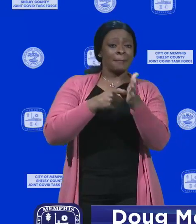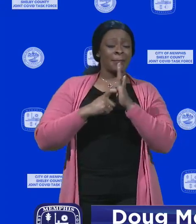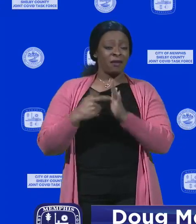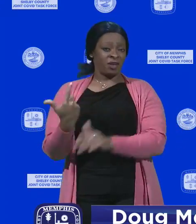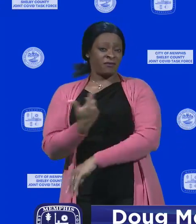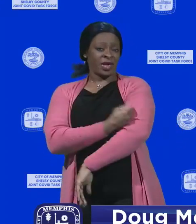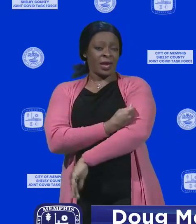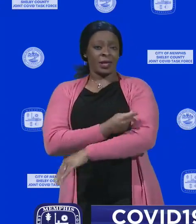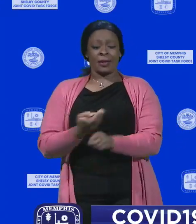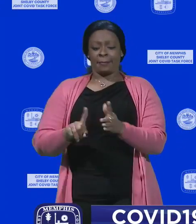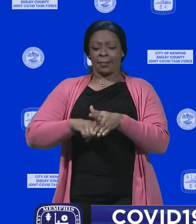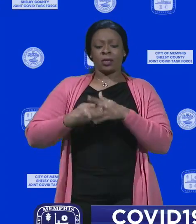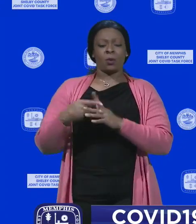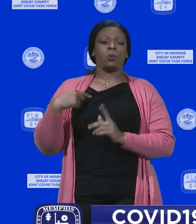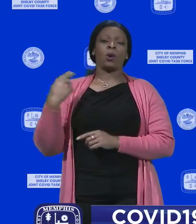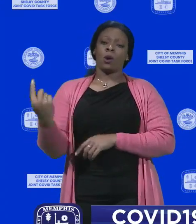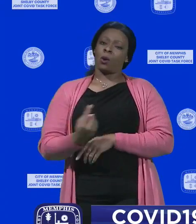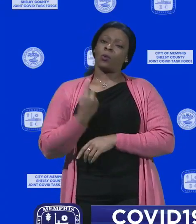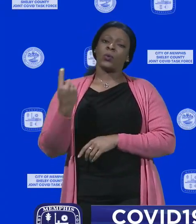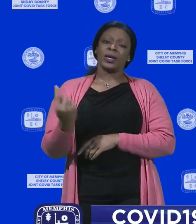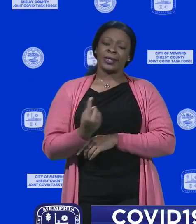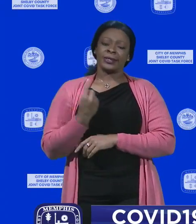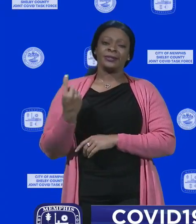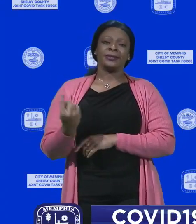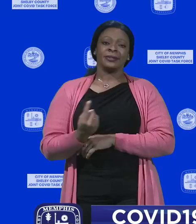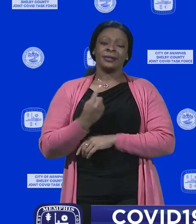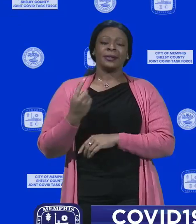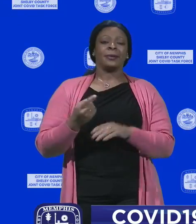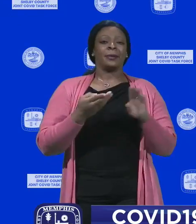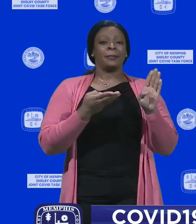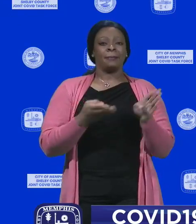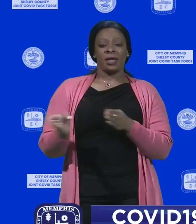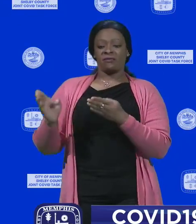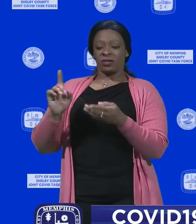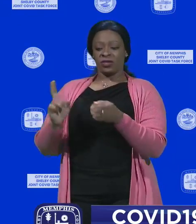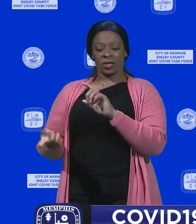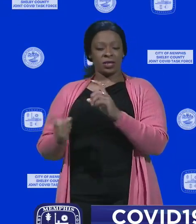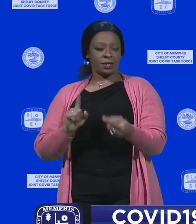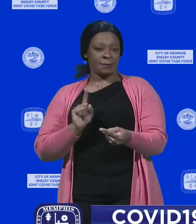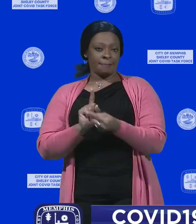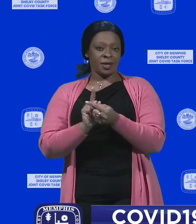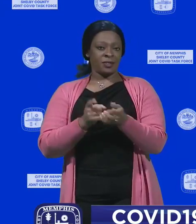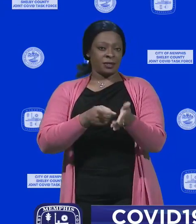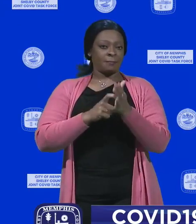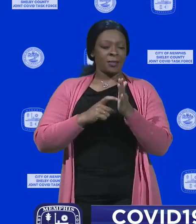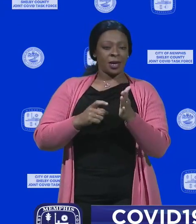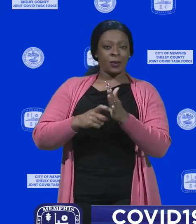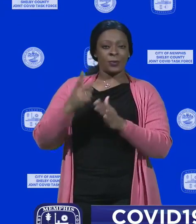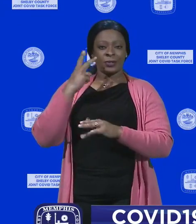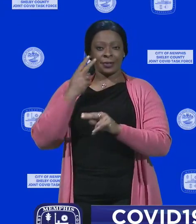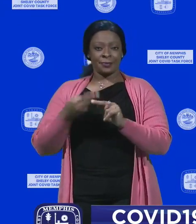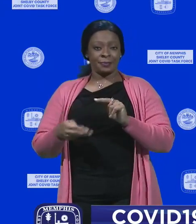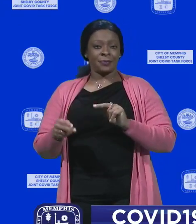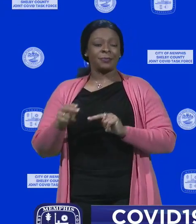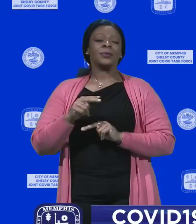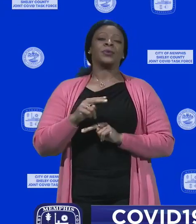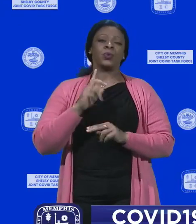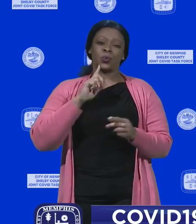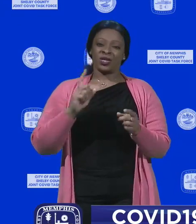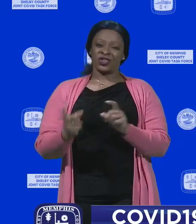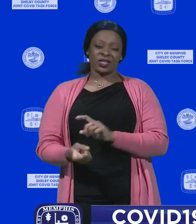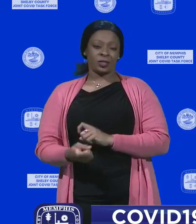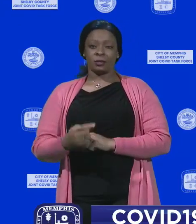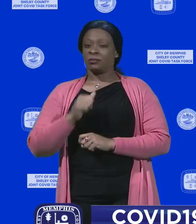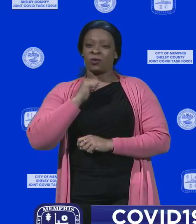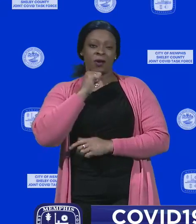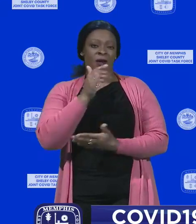said from the beginning, we will always pivot to meet the demand that we see. So will not